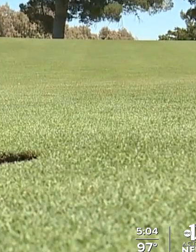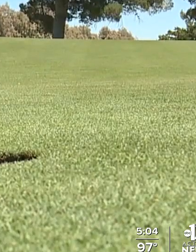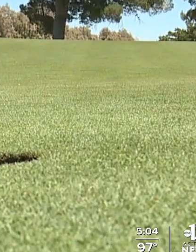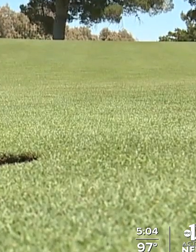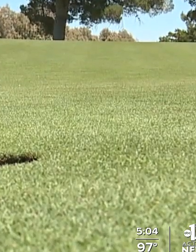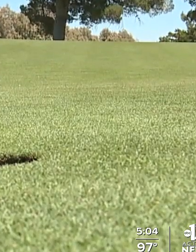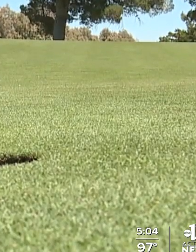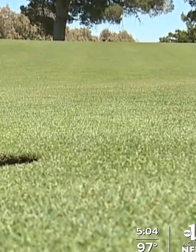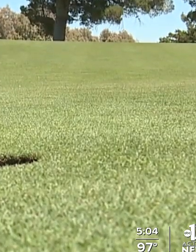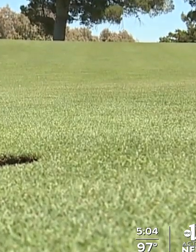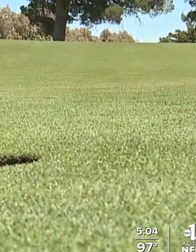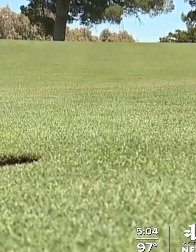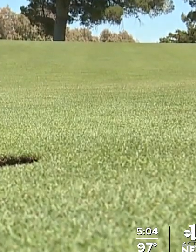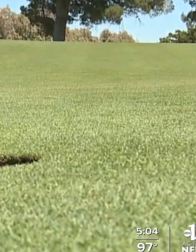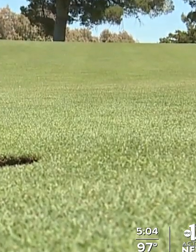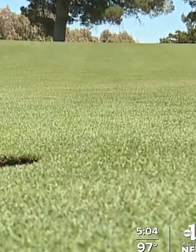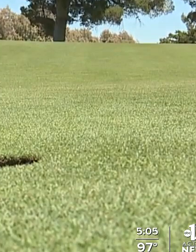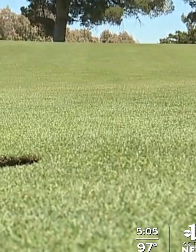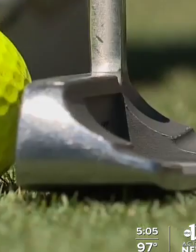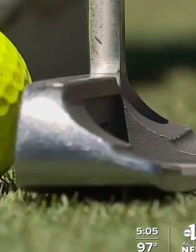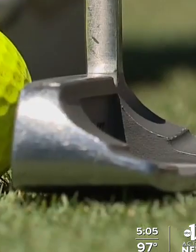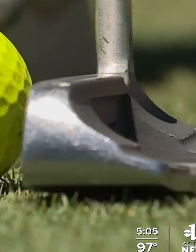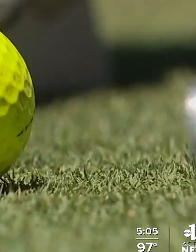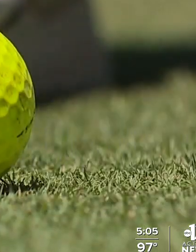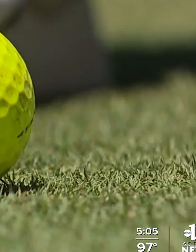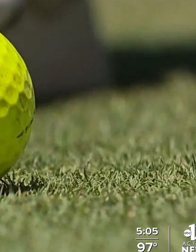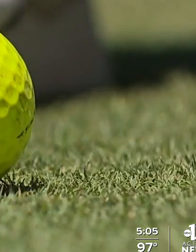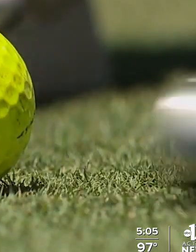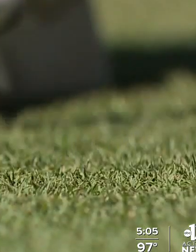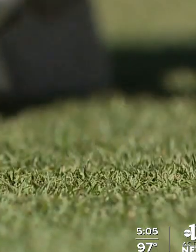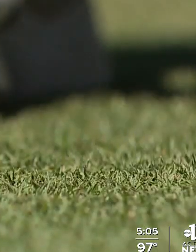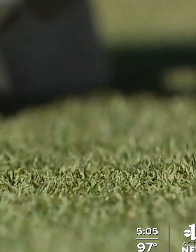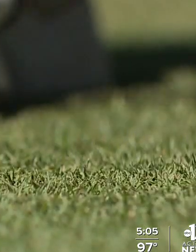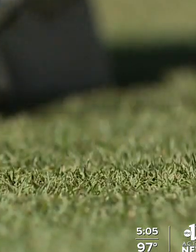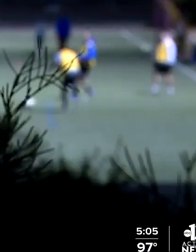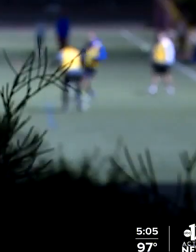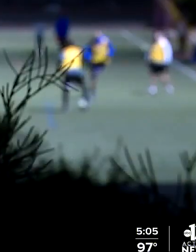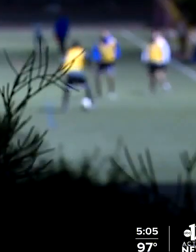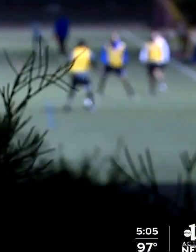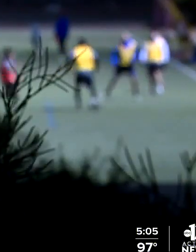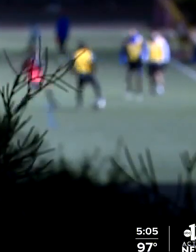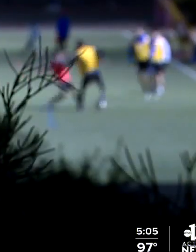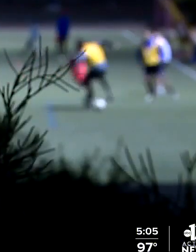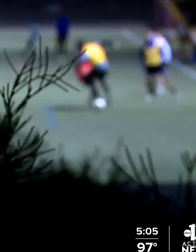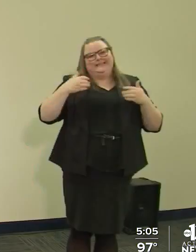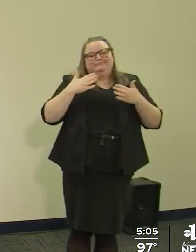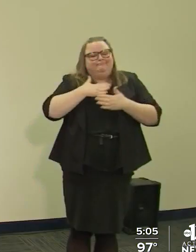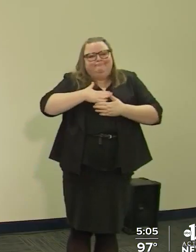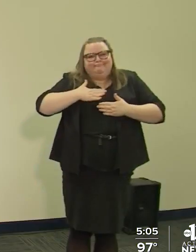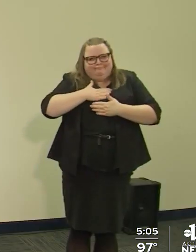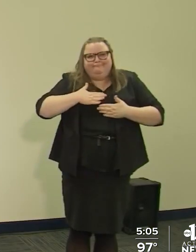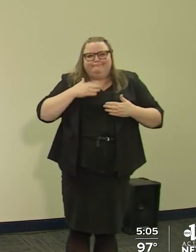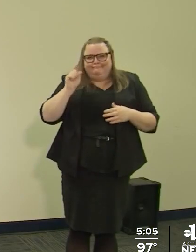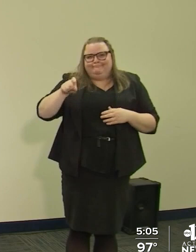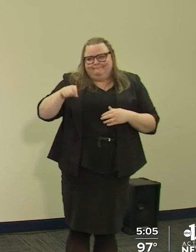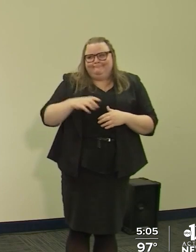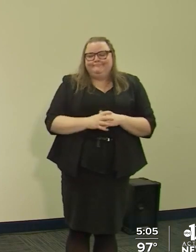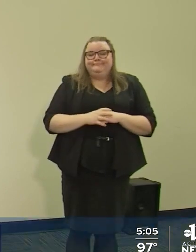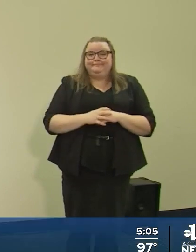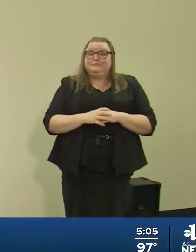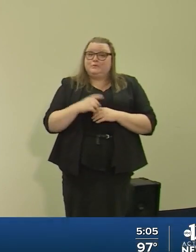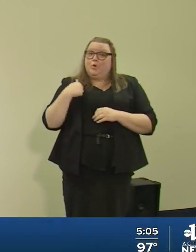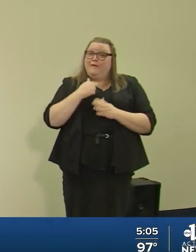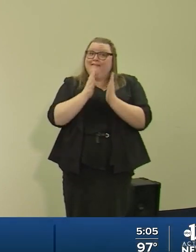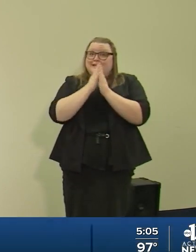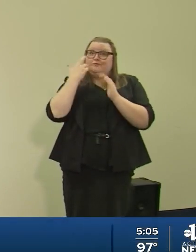for athletes, coaches, and staff, limited share equipment, and cooperating with health authorities. We've asked for very